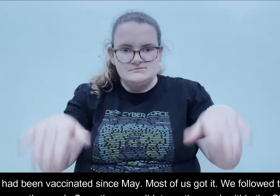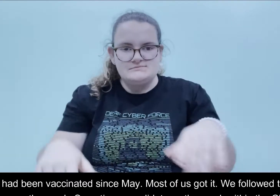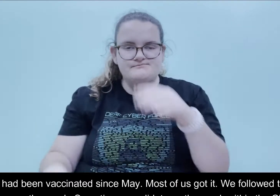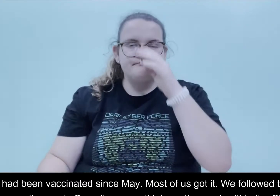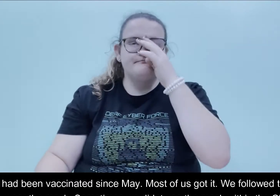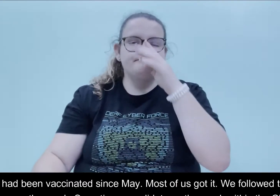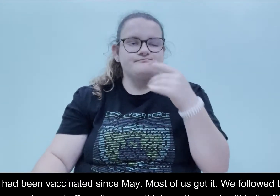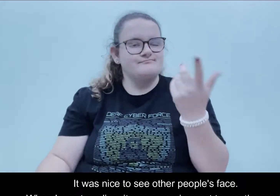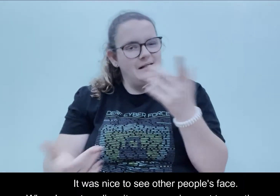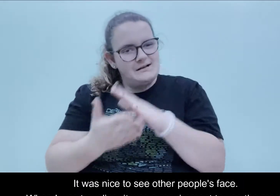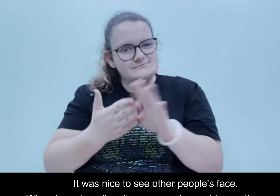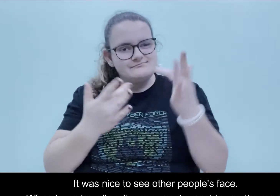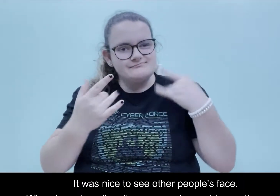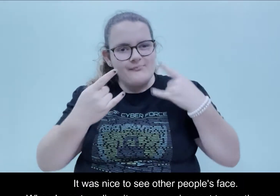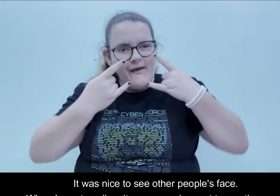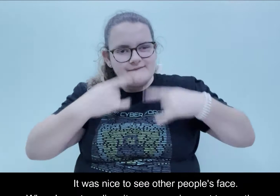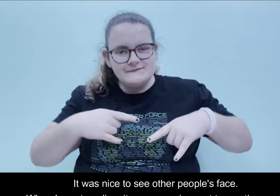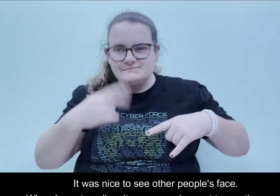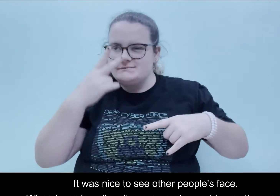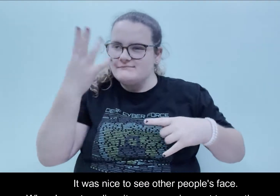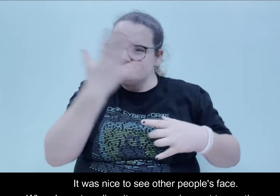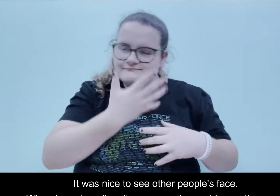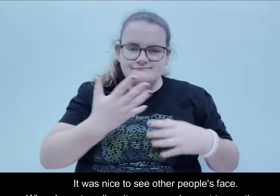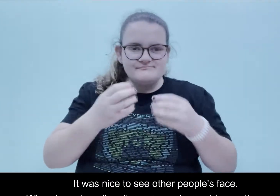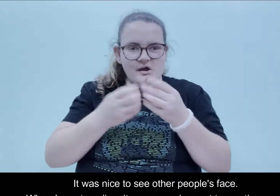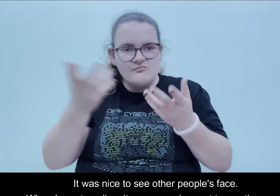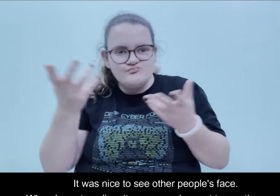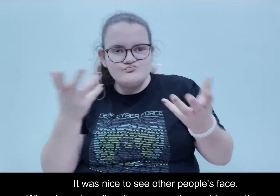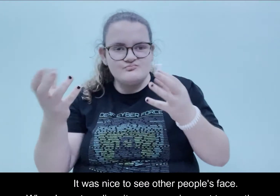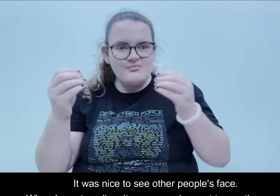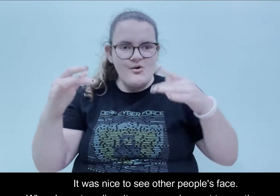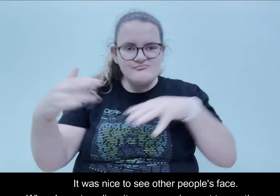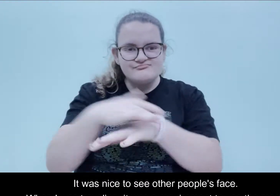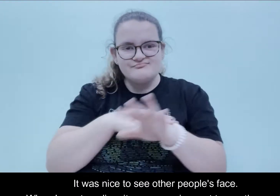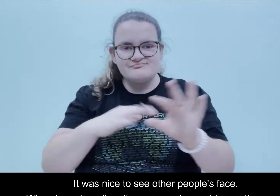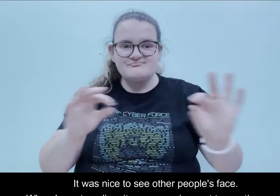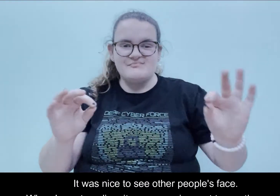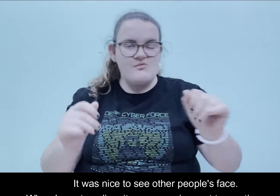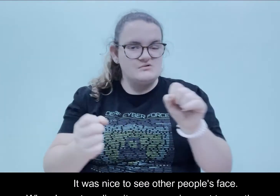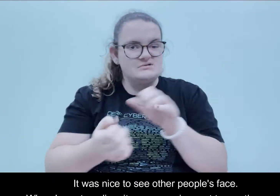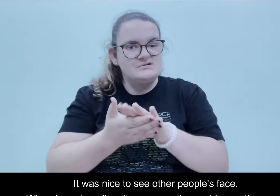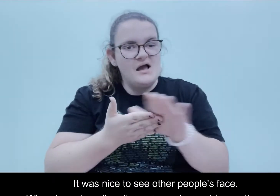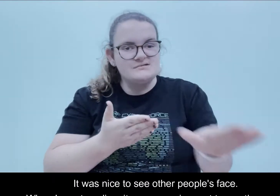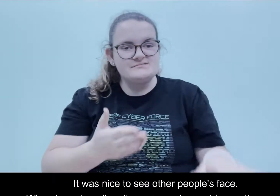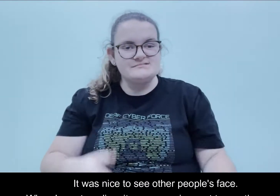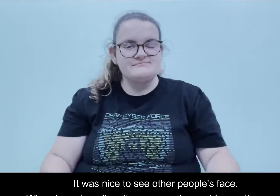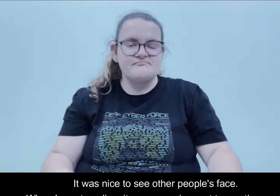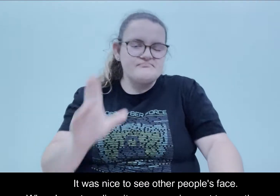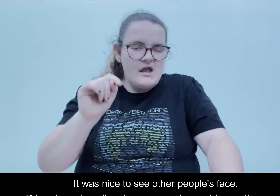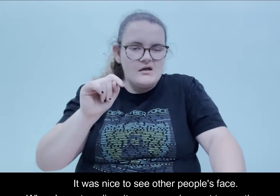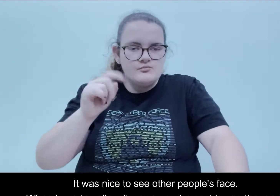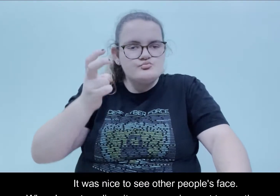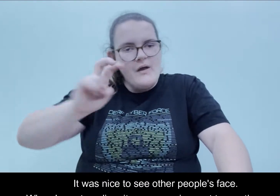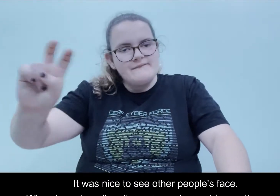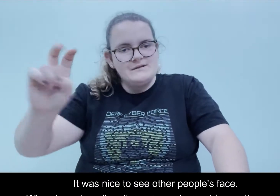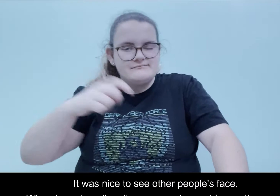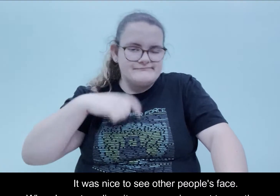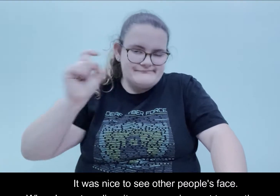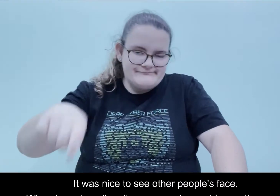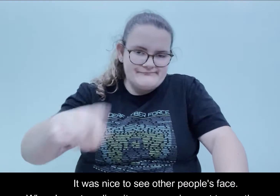if we had to. Sometimes we didn't have to, which was kind of nice. It was nice to be able to take some masks off so you could see everybody's